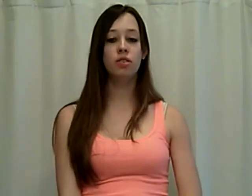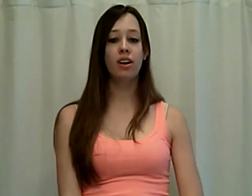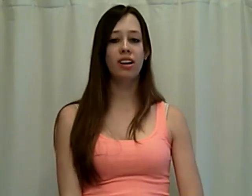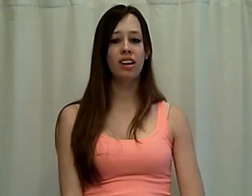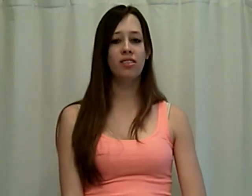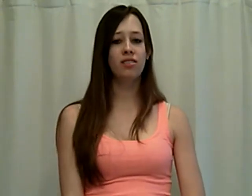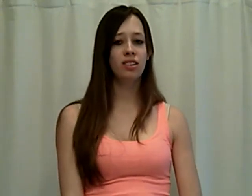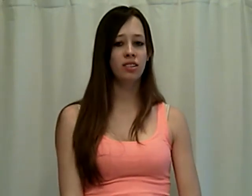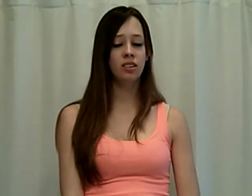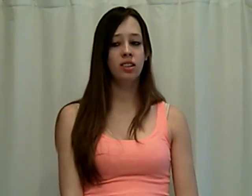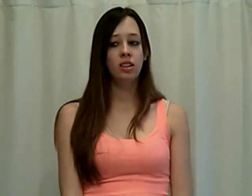right now.